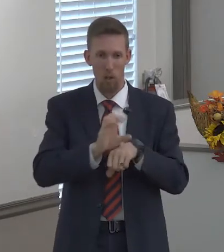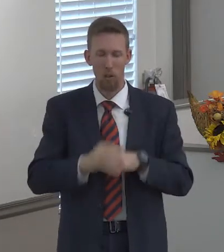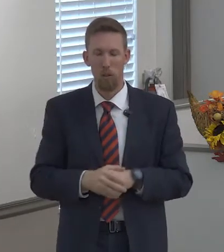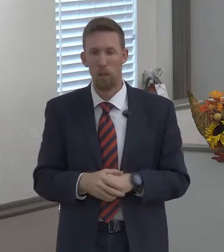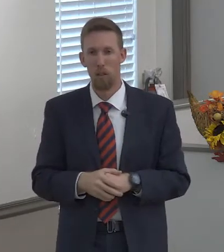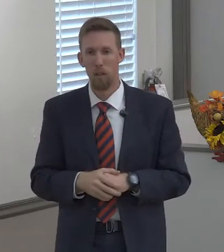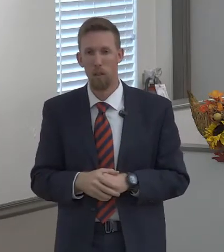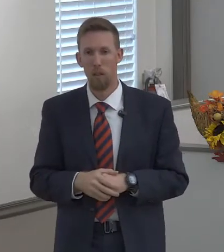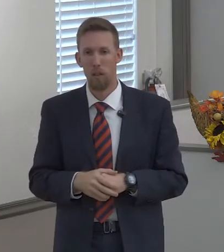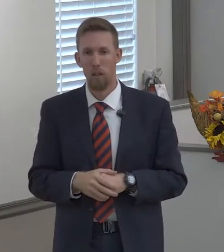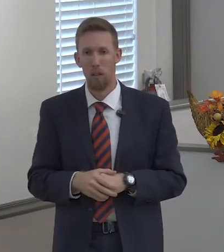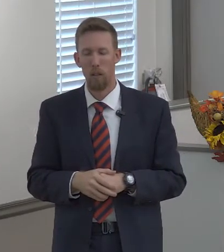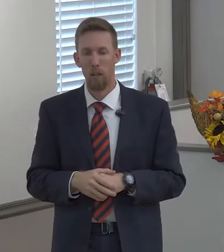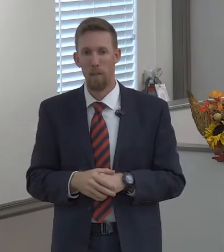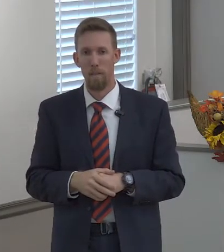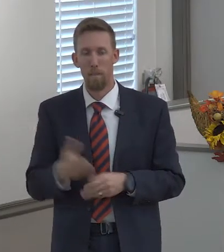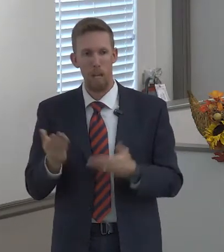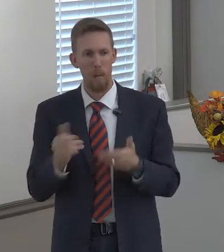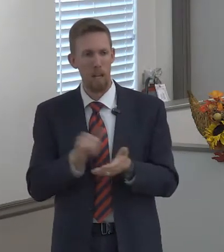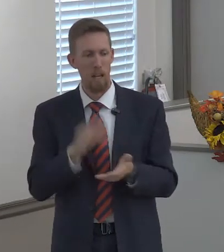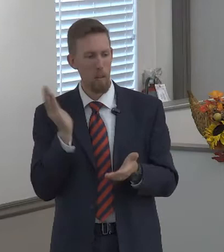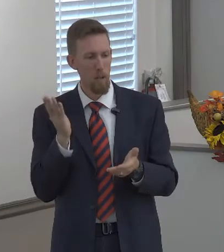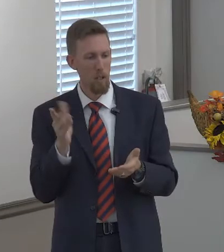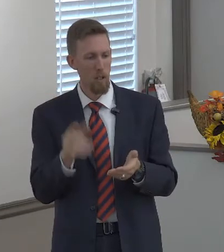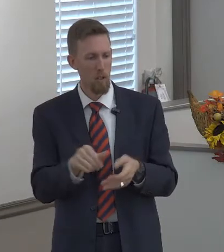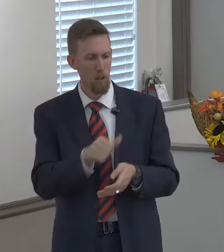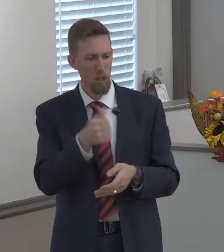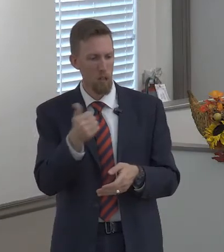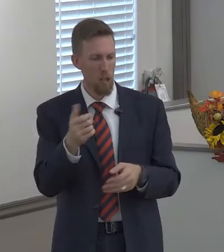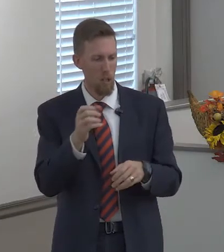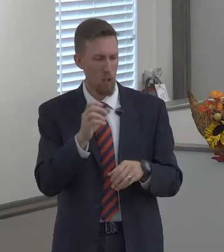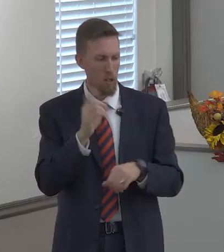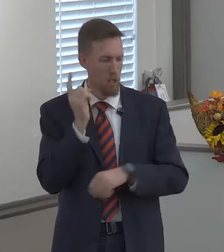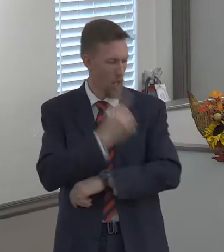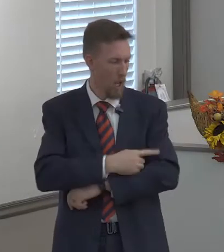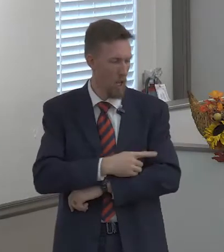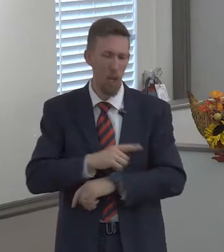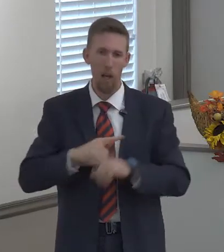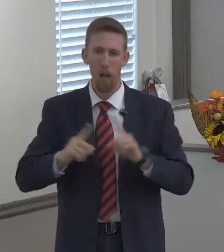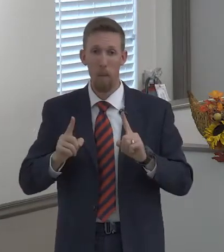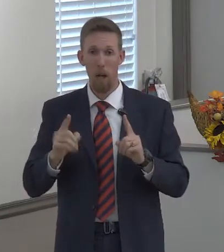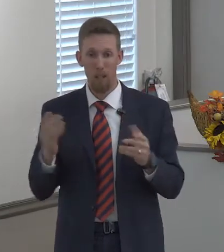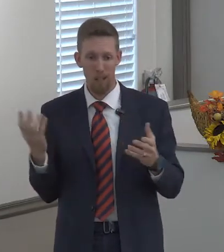What if the Lord was as faithful to us as we are to Him?